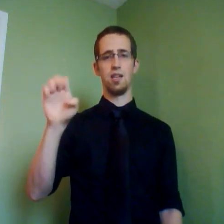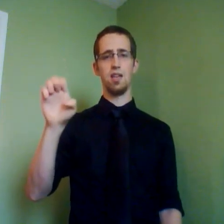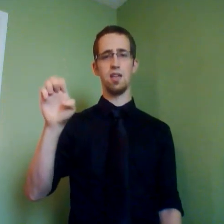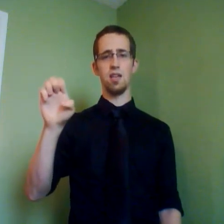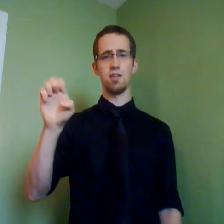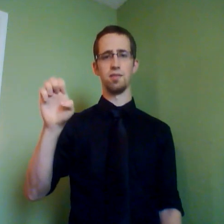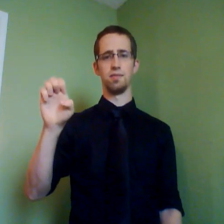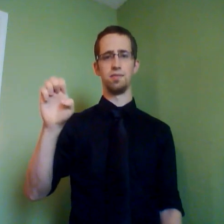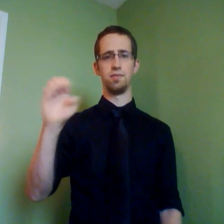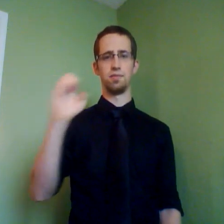E,